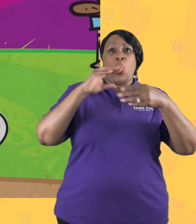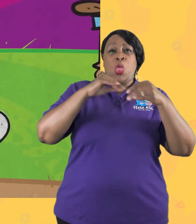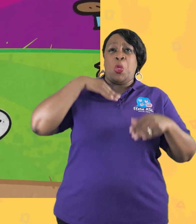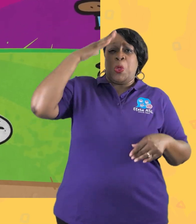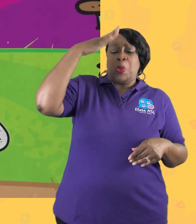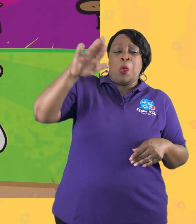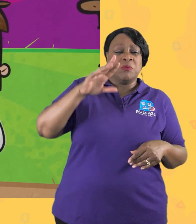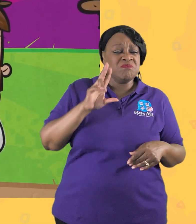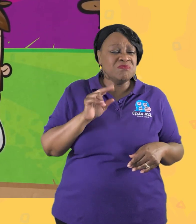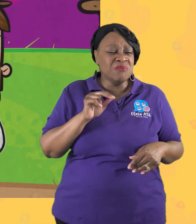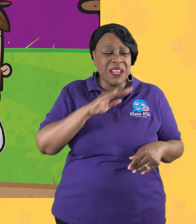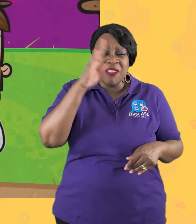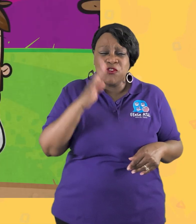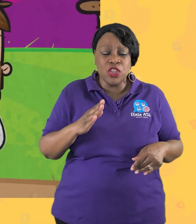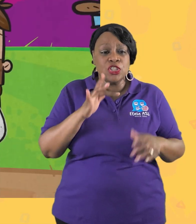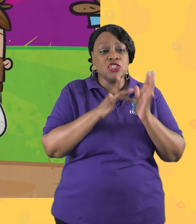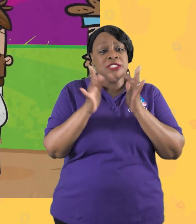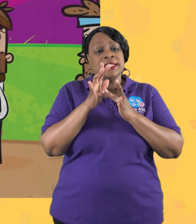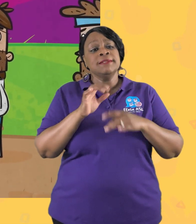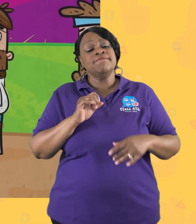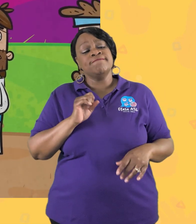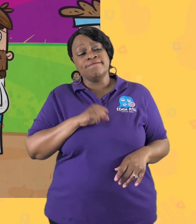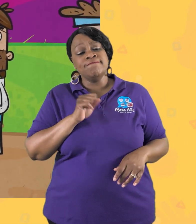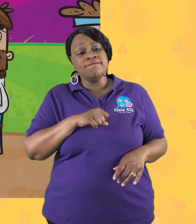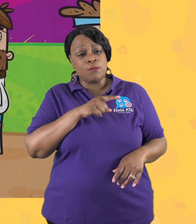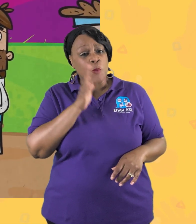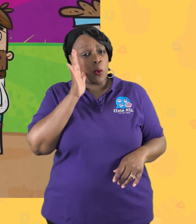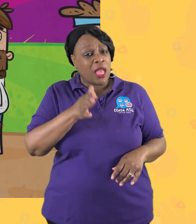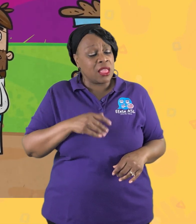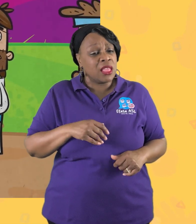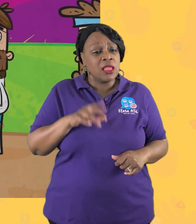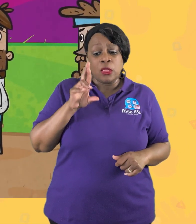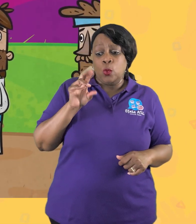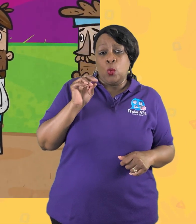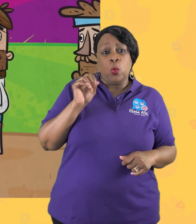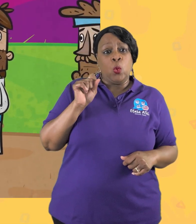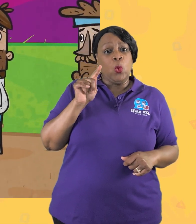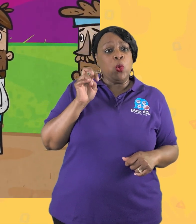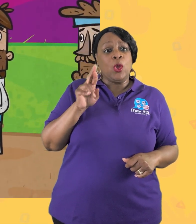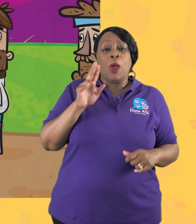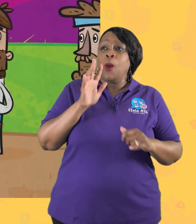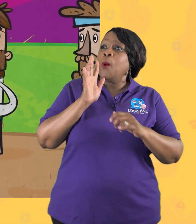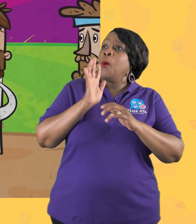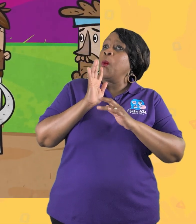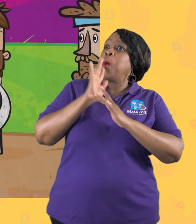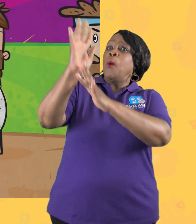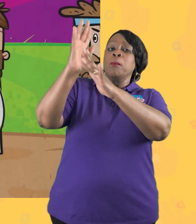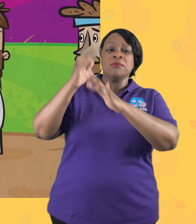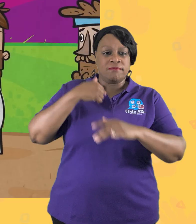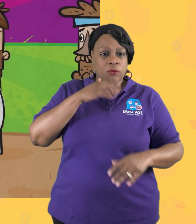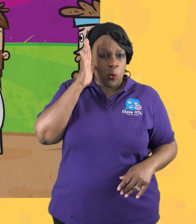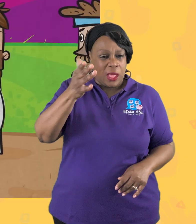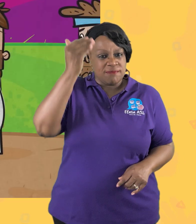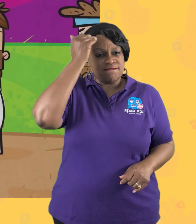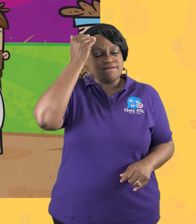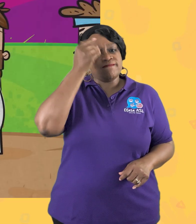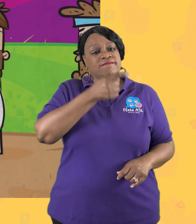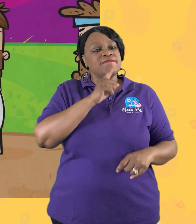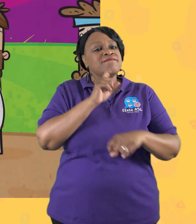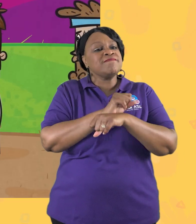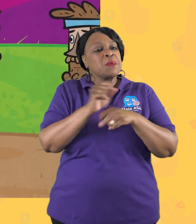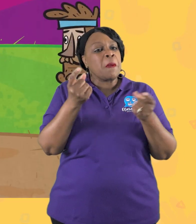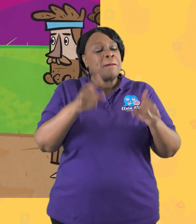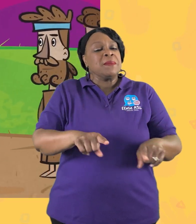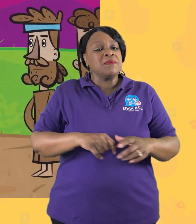that you even know me." But Peter wouldn't believe it and vowed that he would stay with Jesus until the very end.